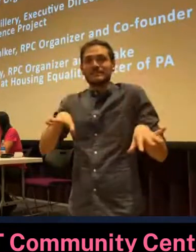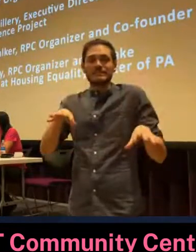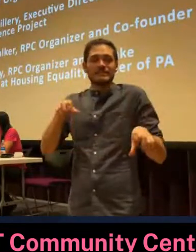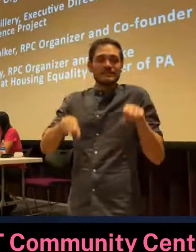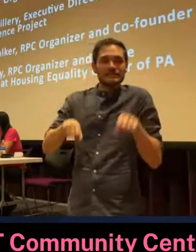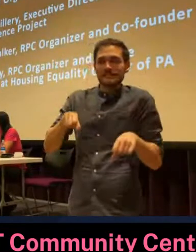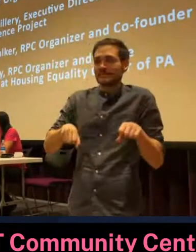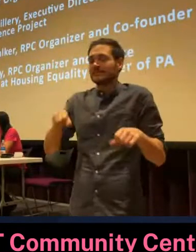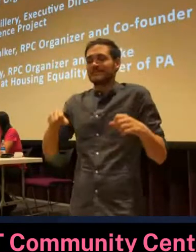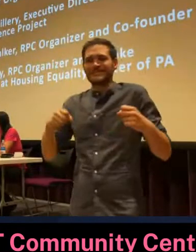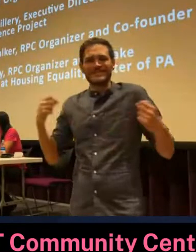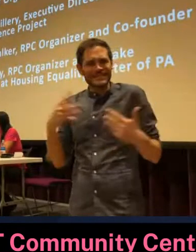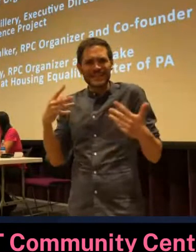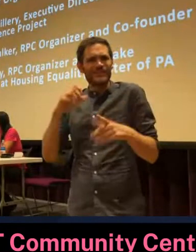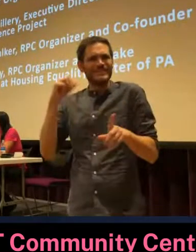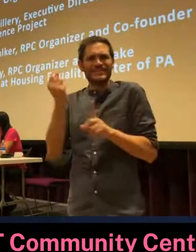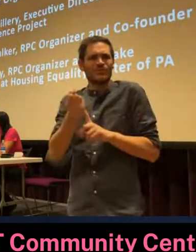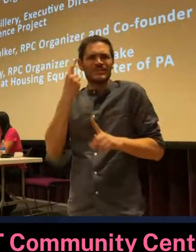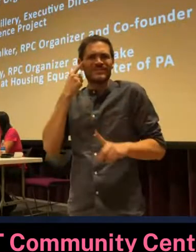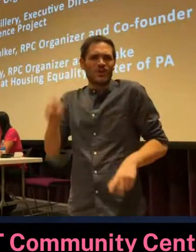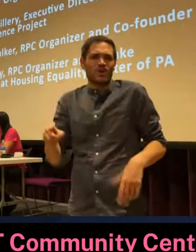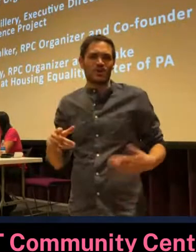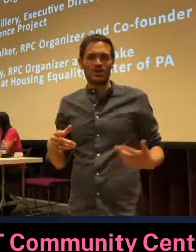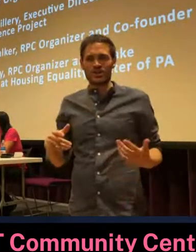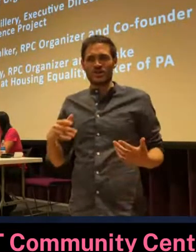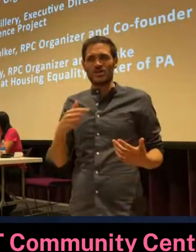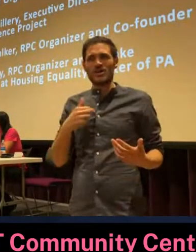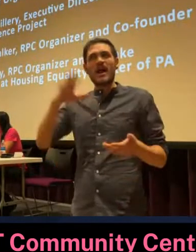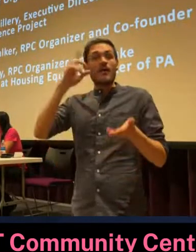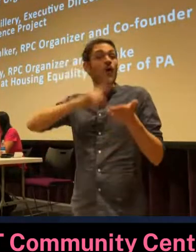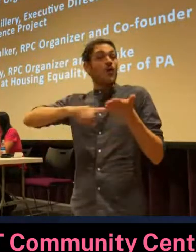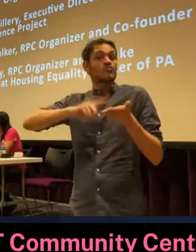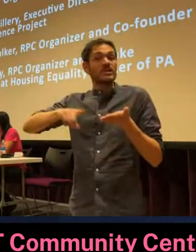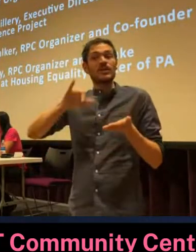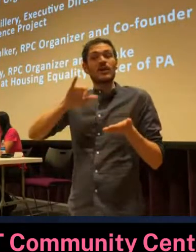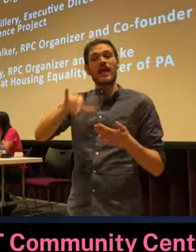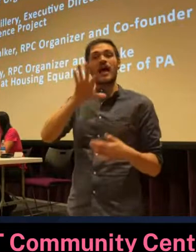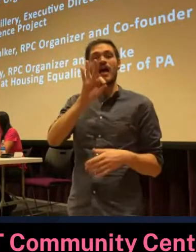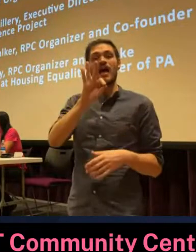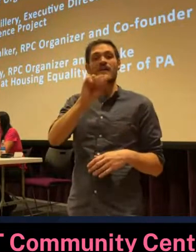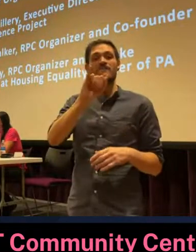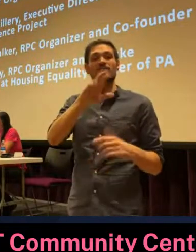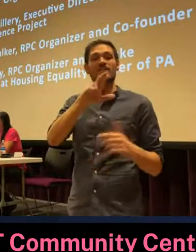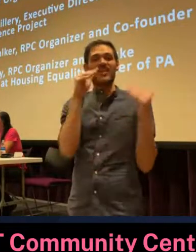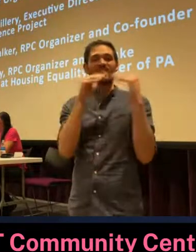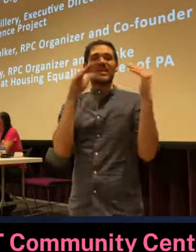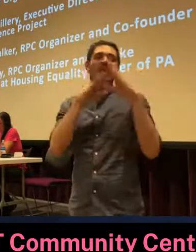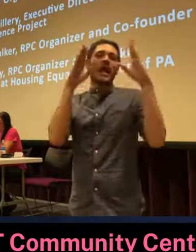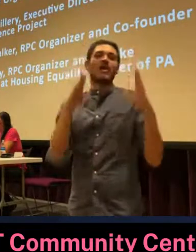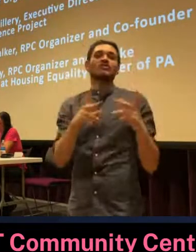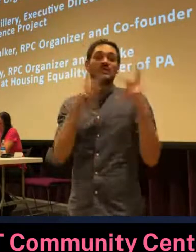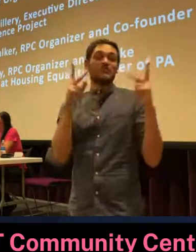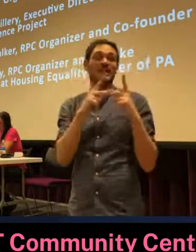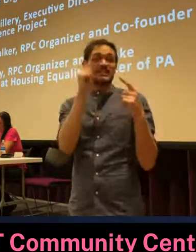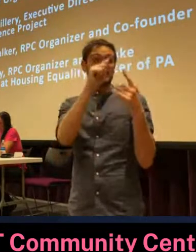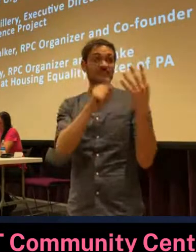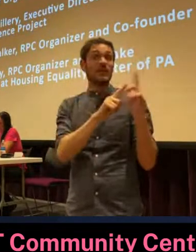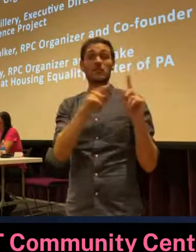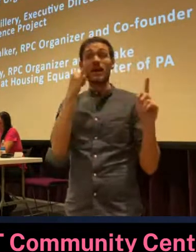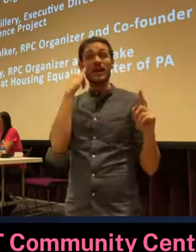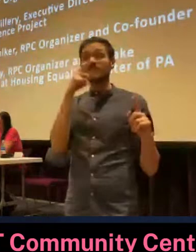very scary. And I'm going to look up the fair housing places, but if anyone has any